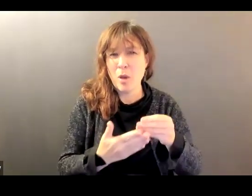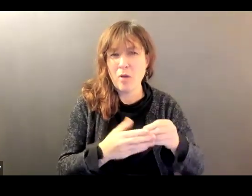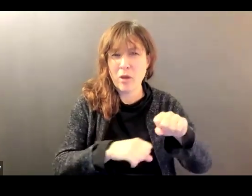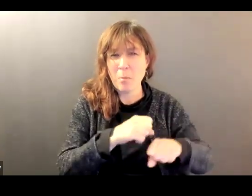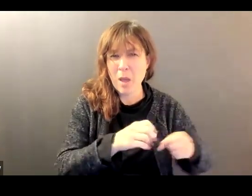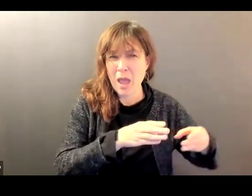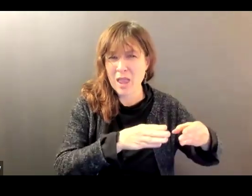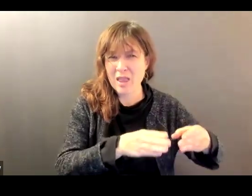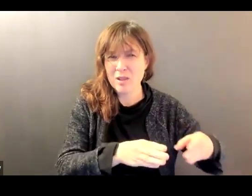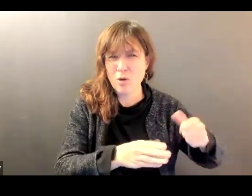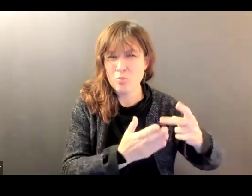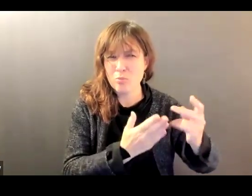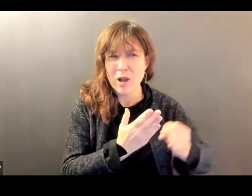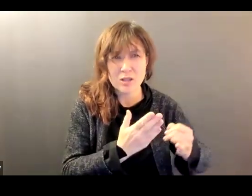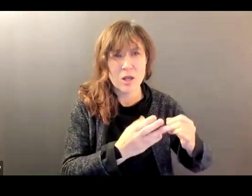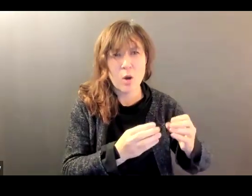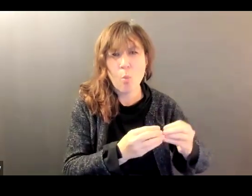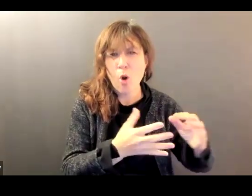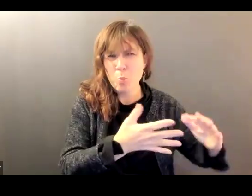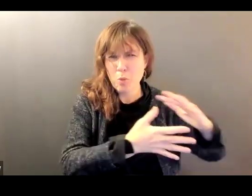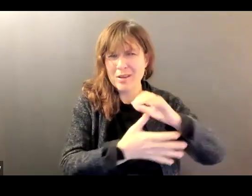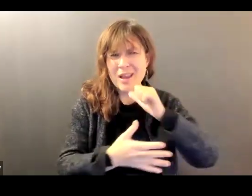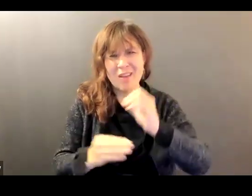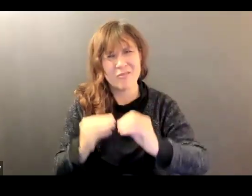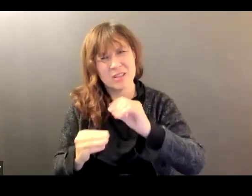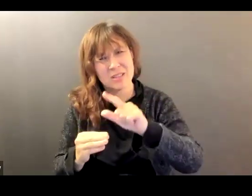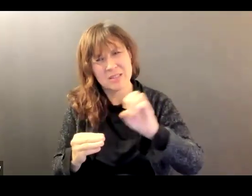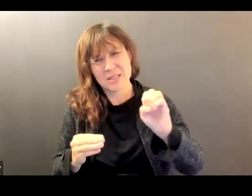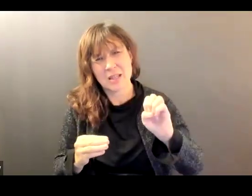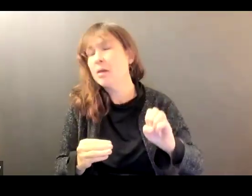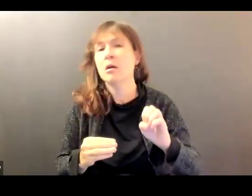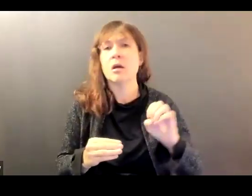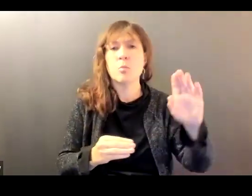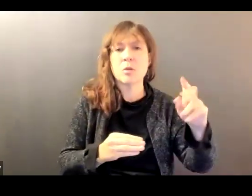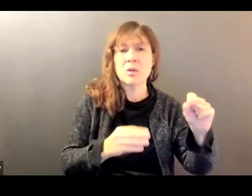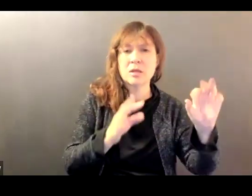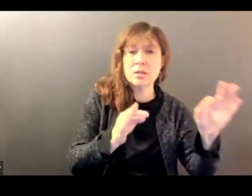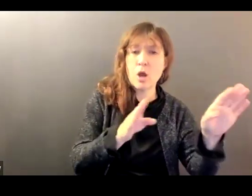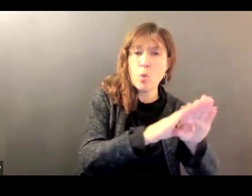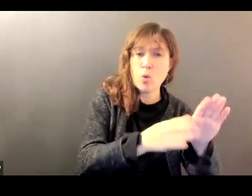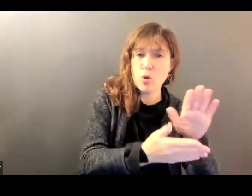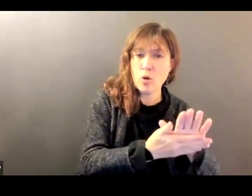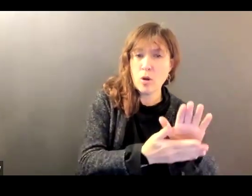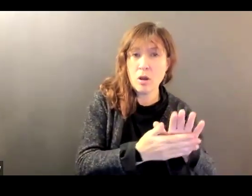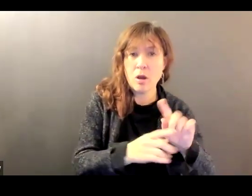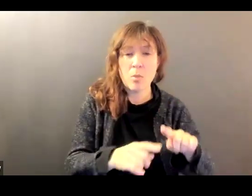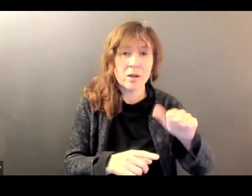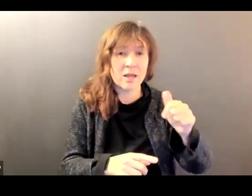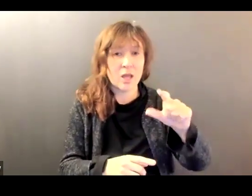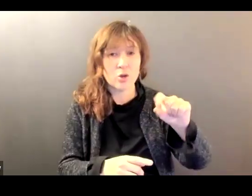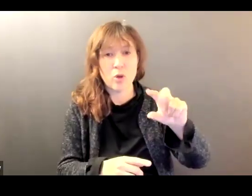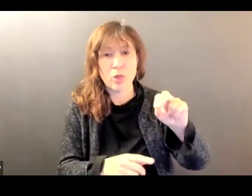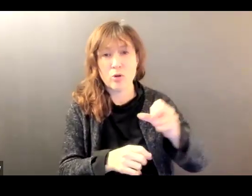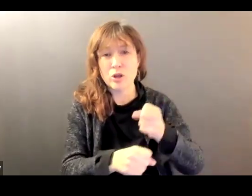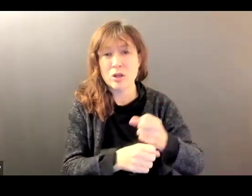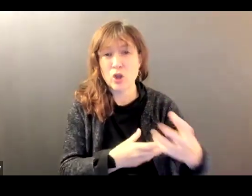before fixing our school buildings? Why is BPS closing down a school with a decades-long full inclusion program when they claim to be pushing